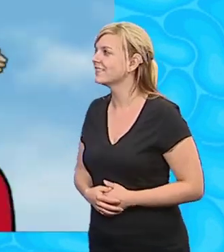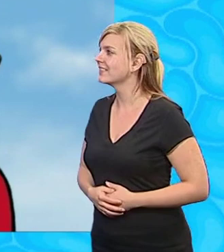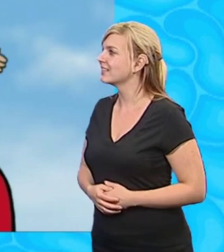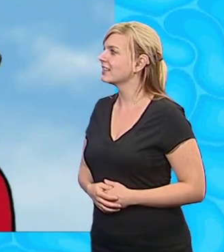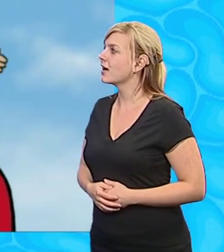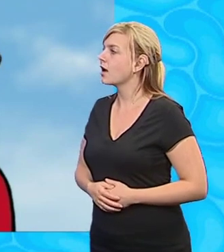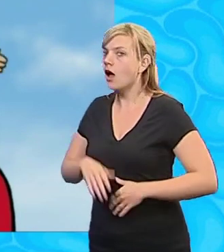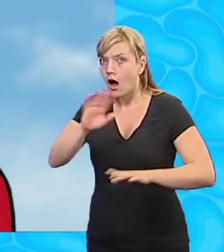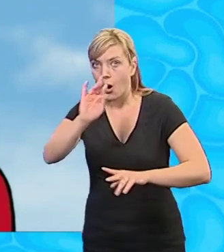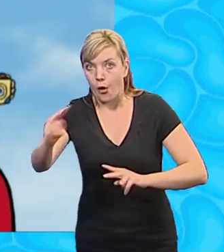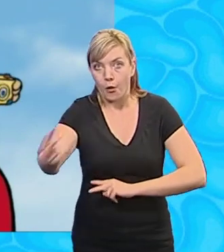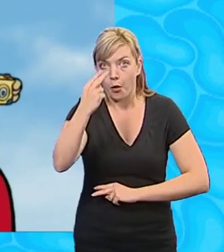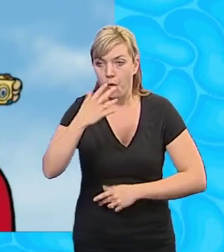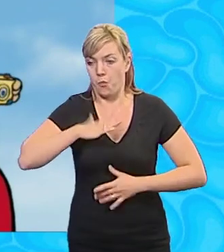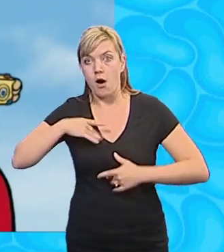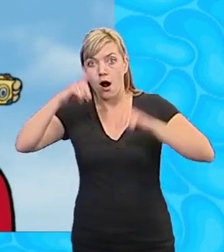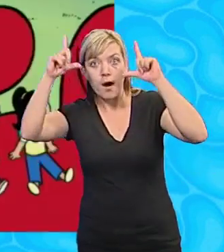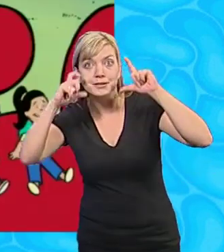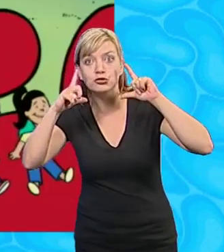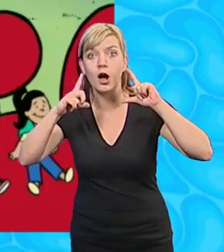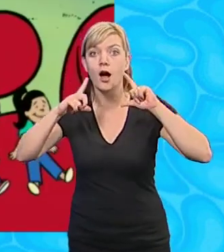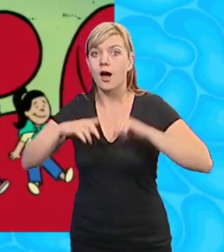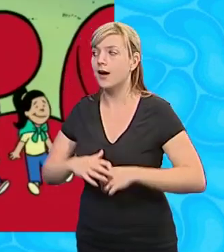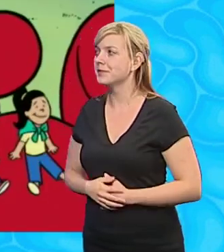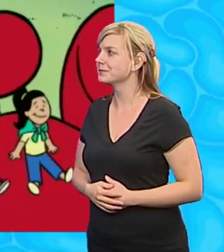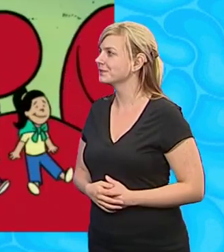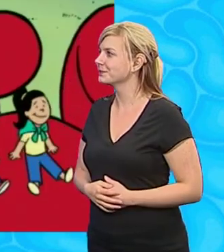Look over here, gang. I want to take a picture of you.